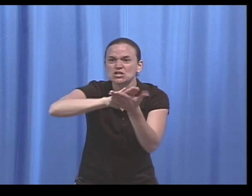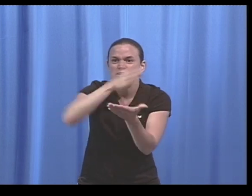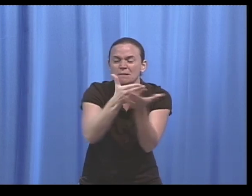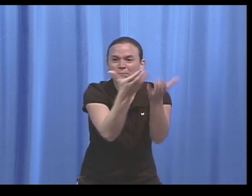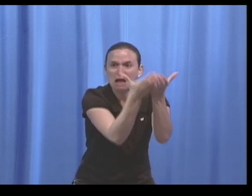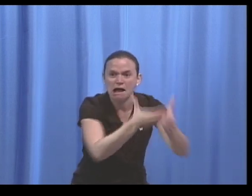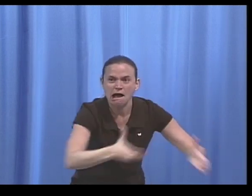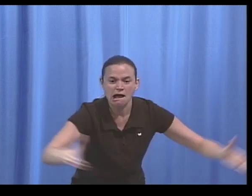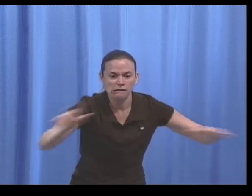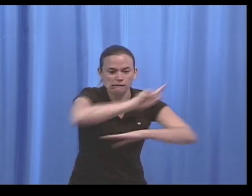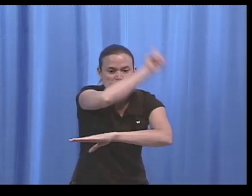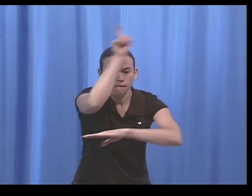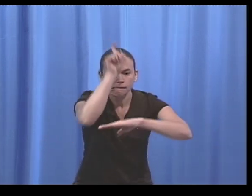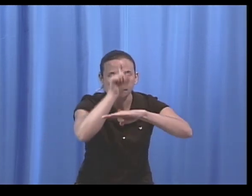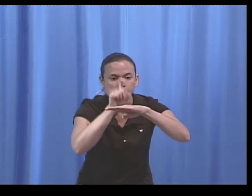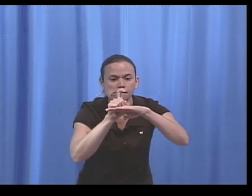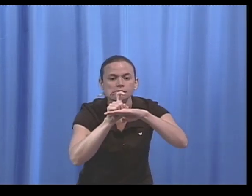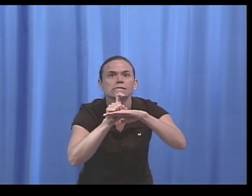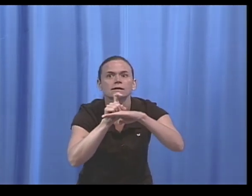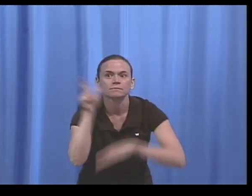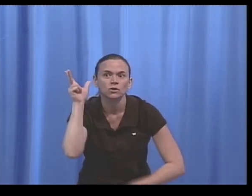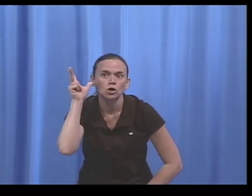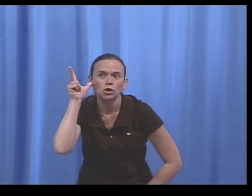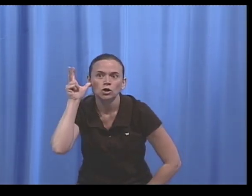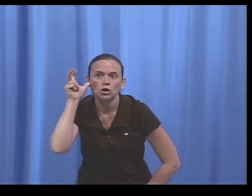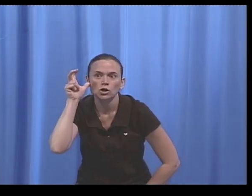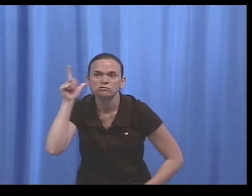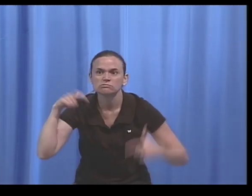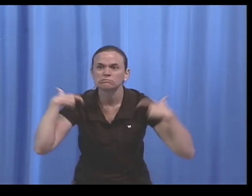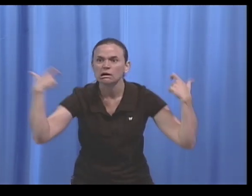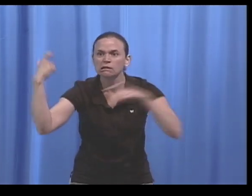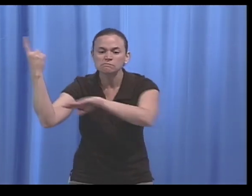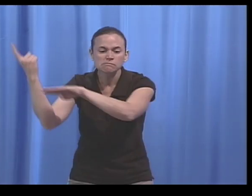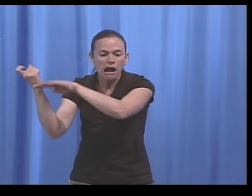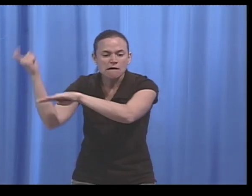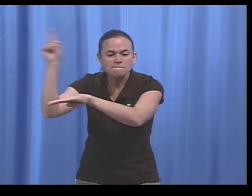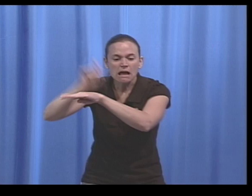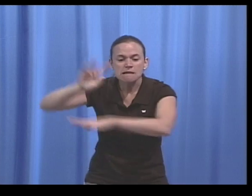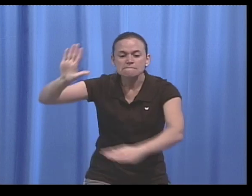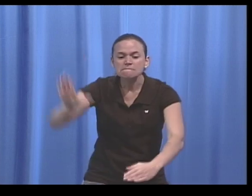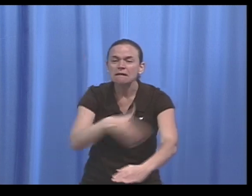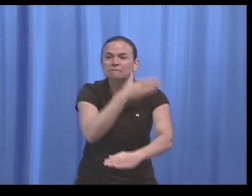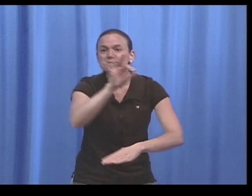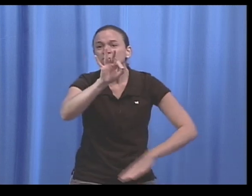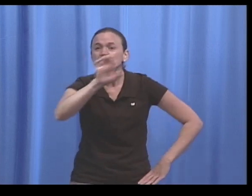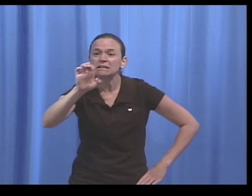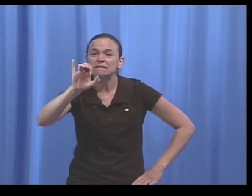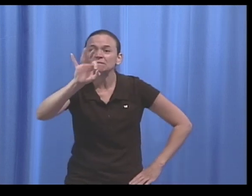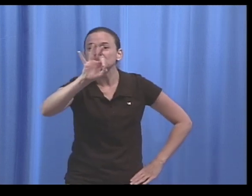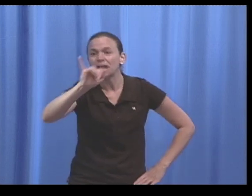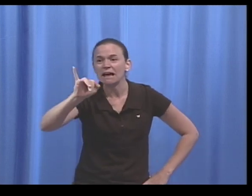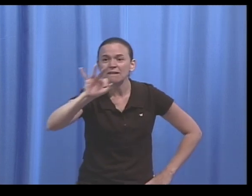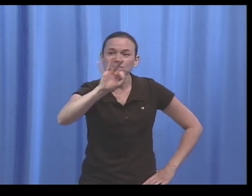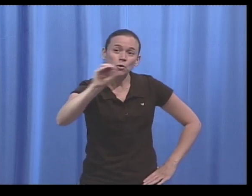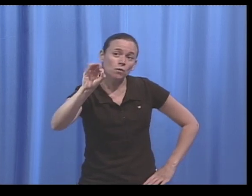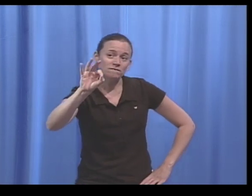big cooking pot, he heard the giant singing, "Fee,